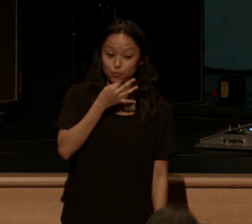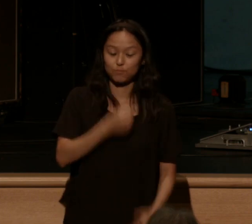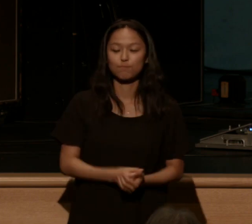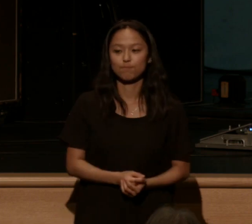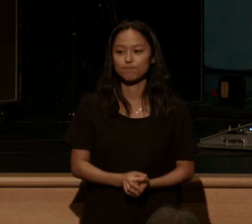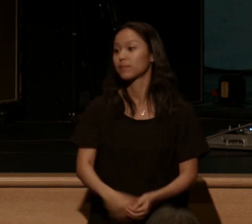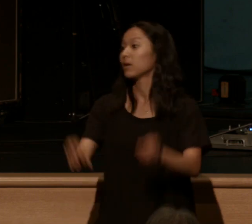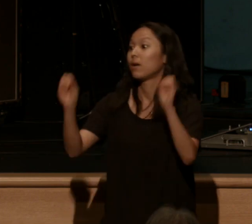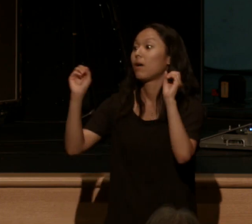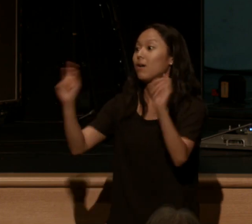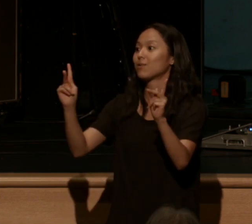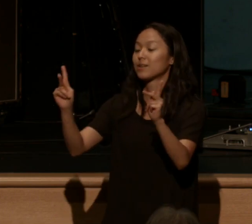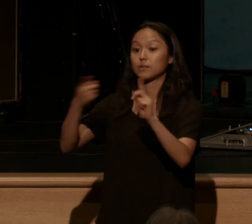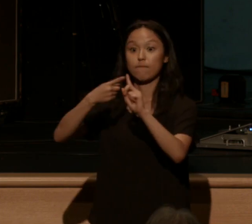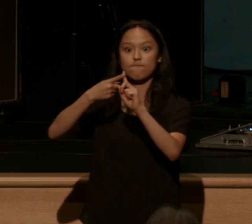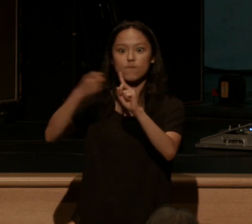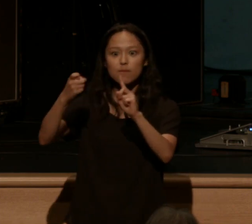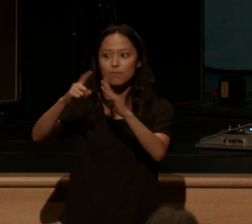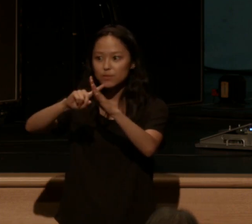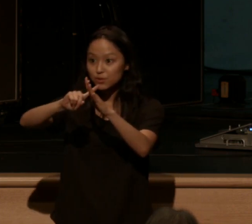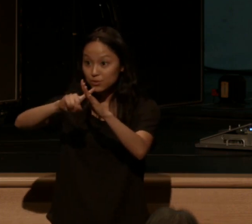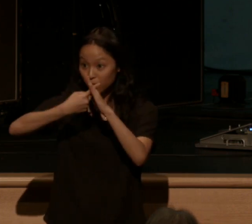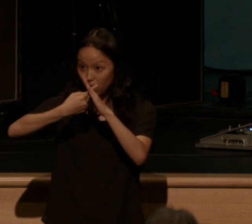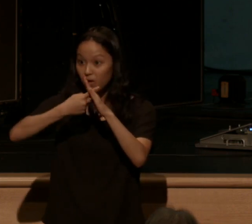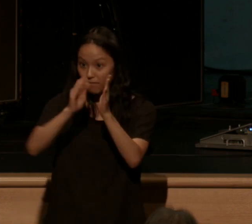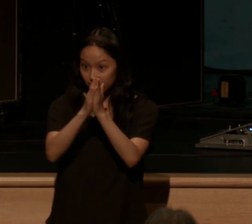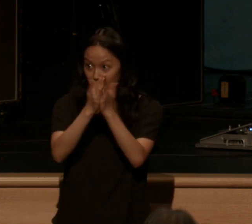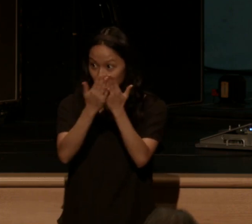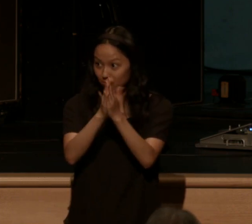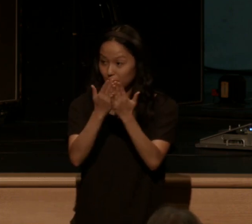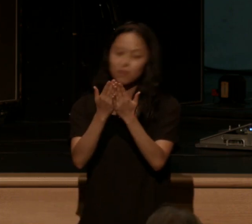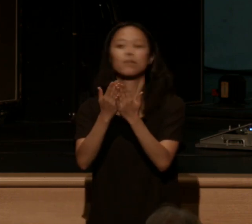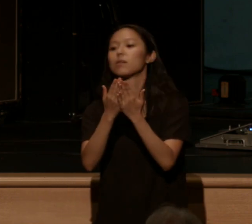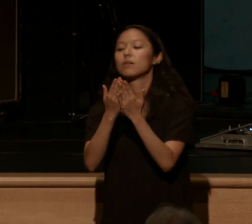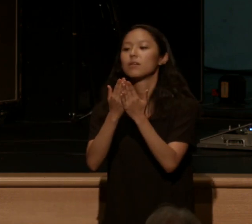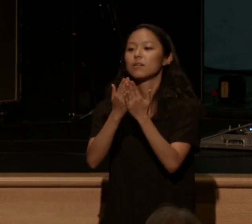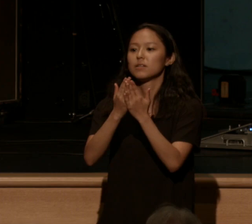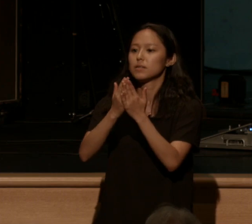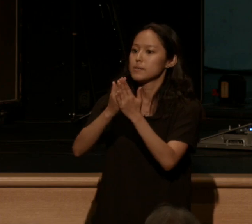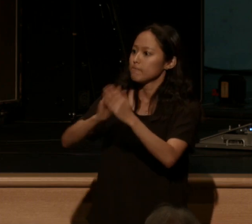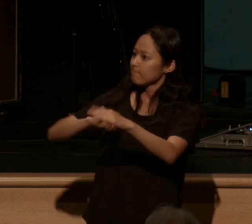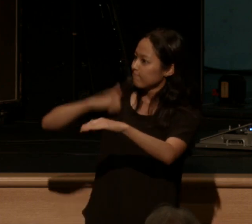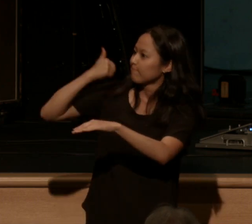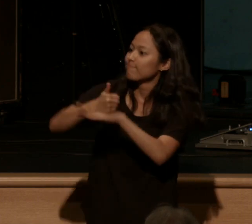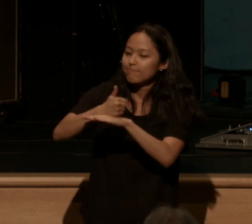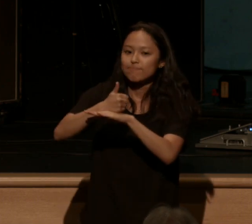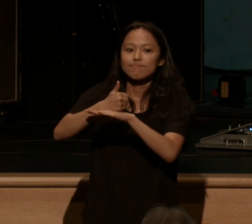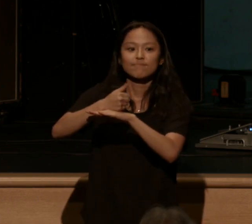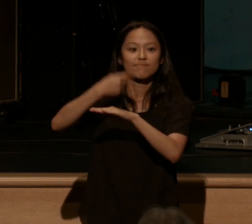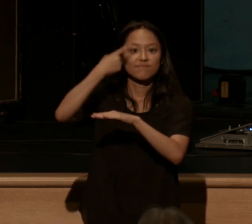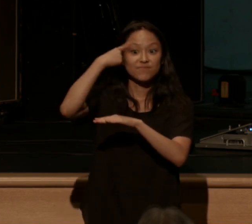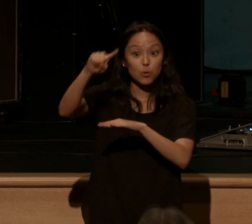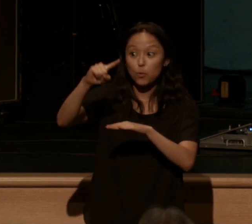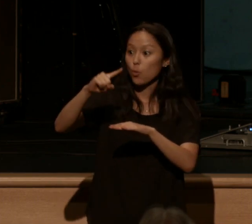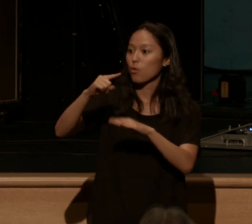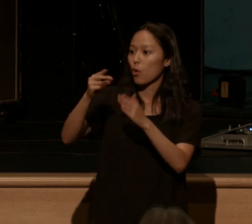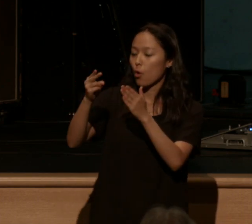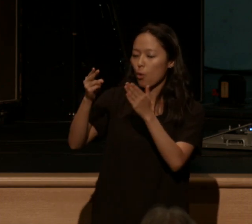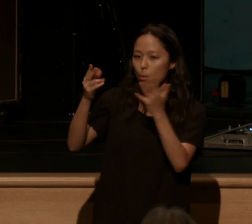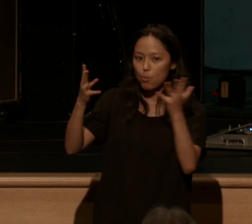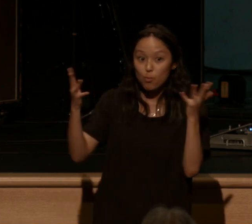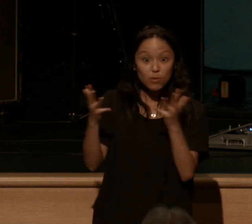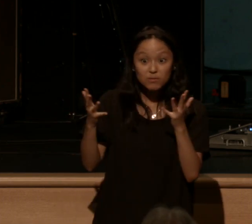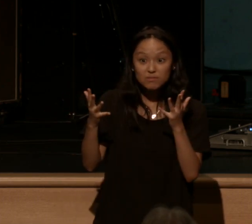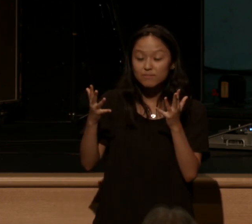Okay, so right from the start of this book, okay, the stage is being set for the number one game changer of